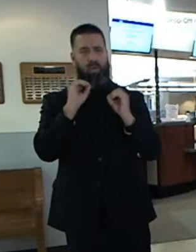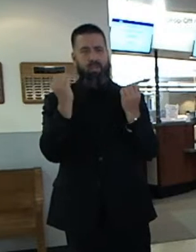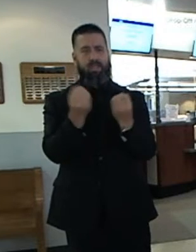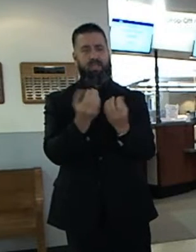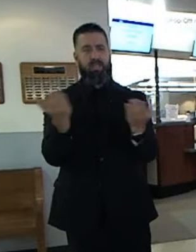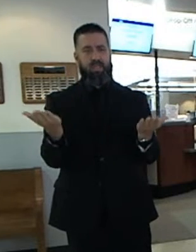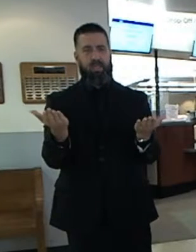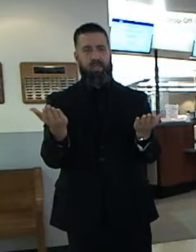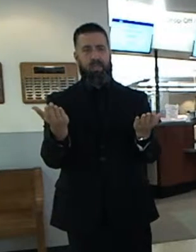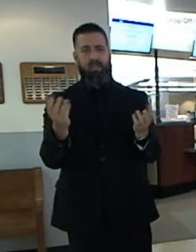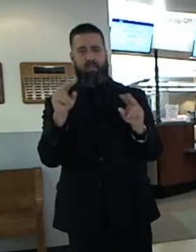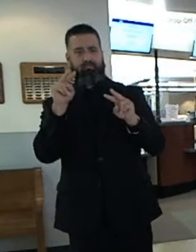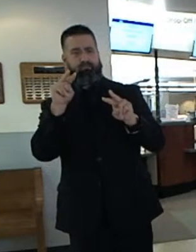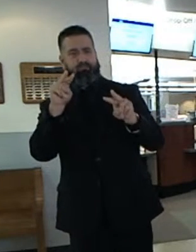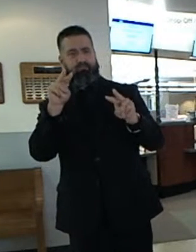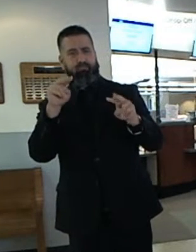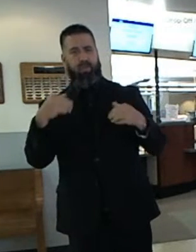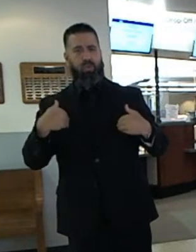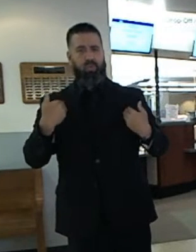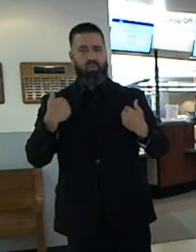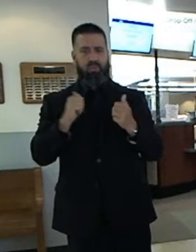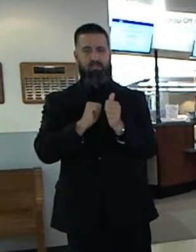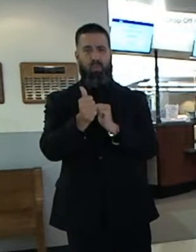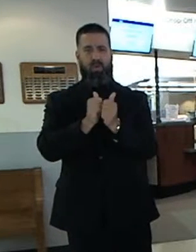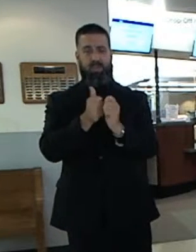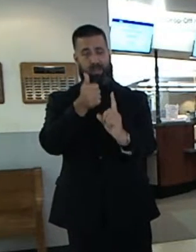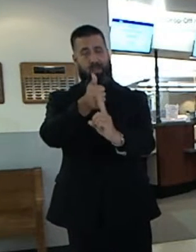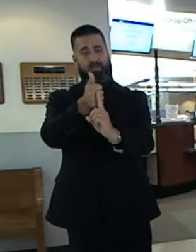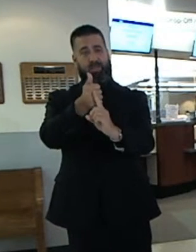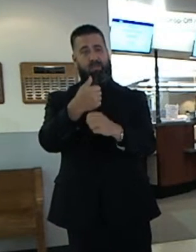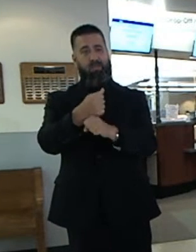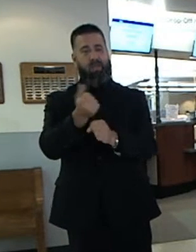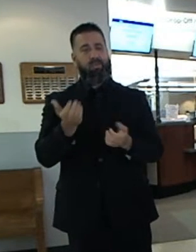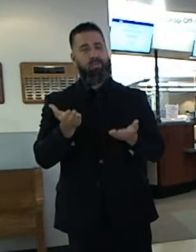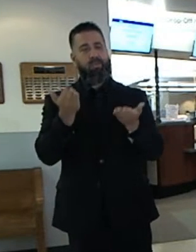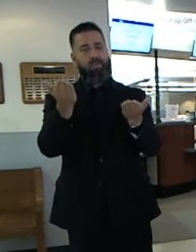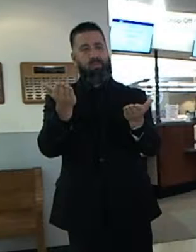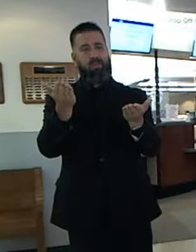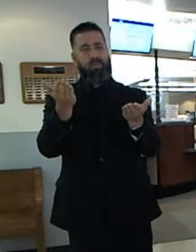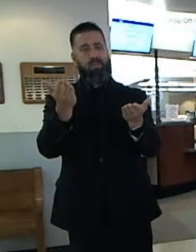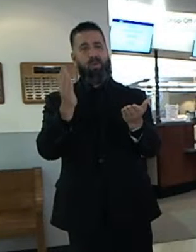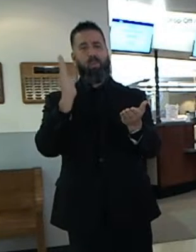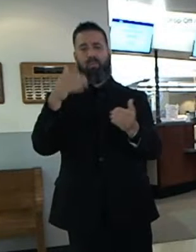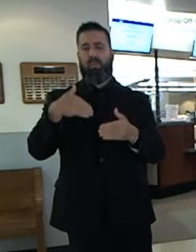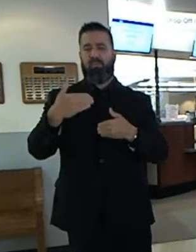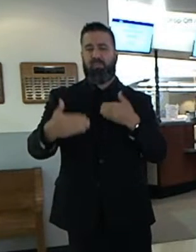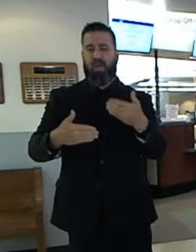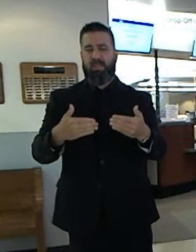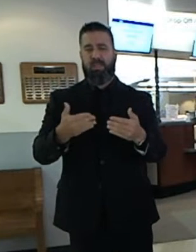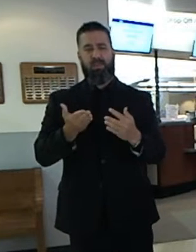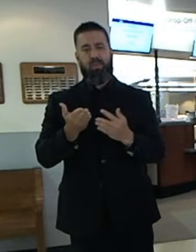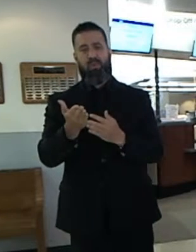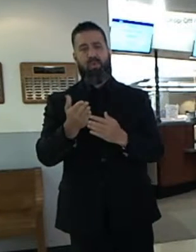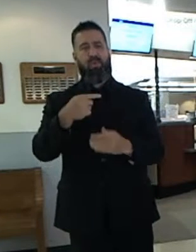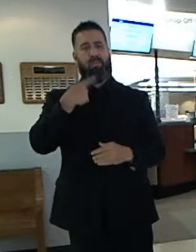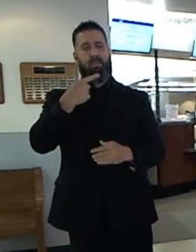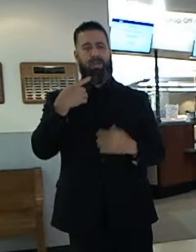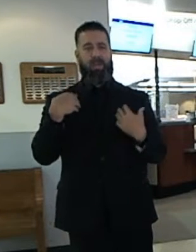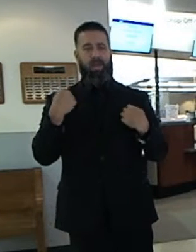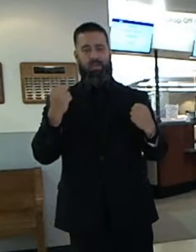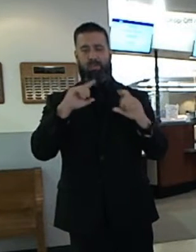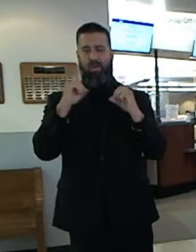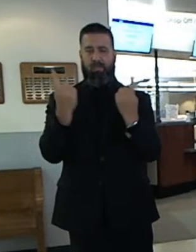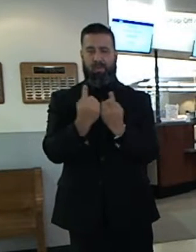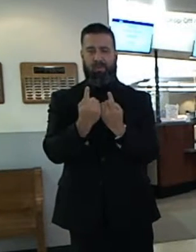that monitors youth sports and makes recommendations. And we'll process those through our public health department to come up with something that